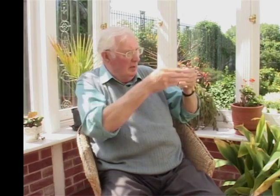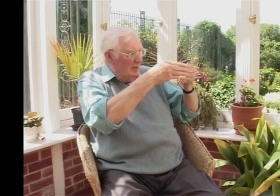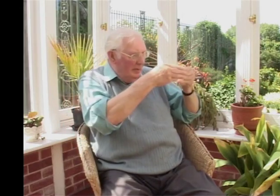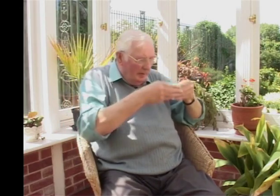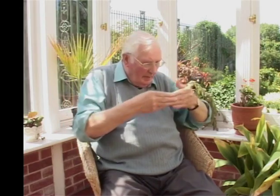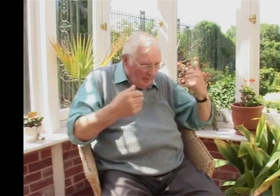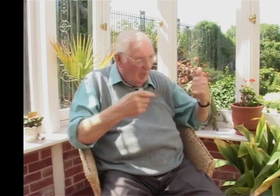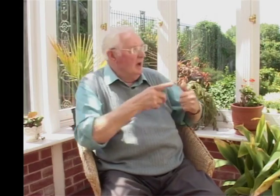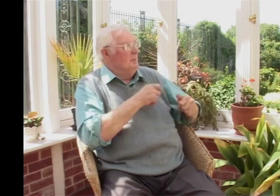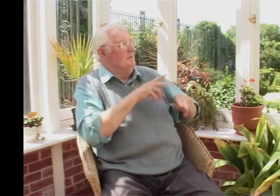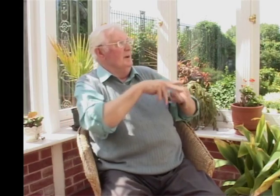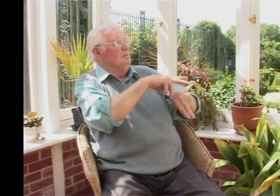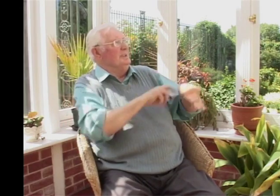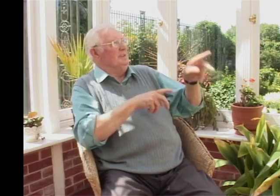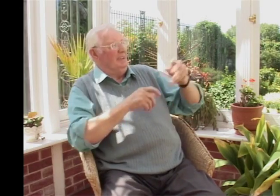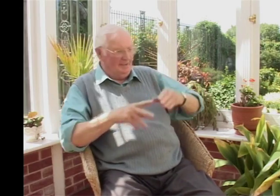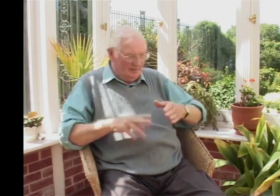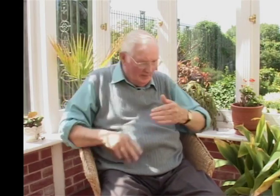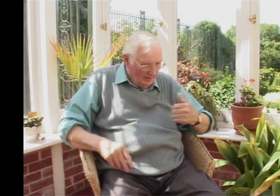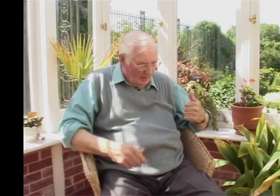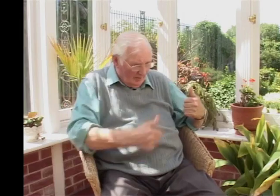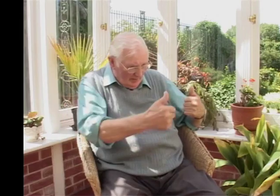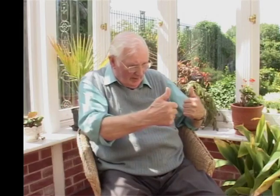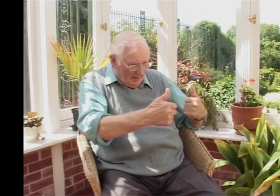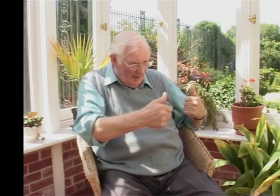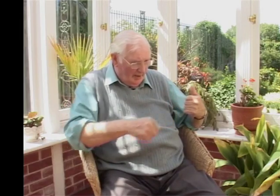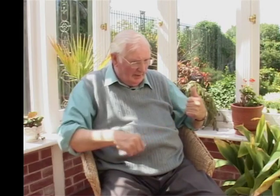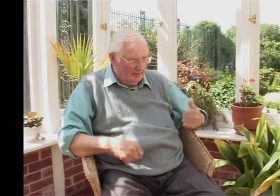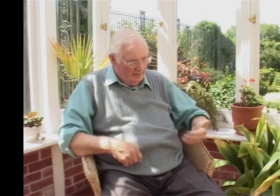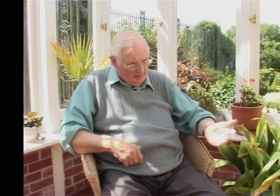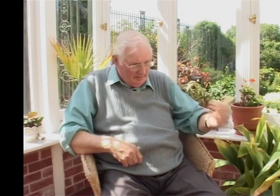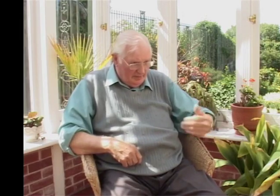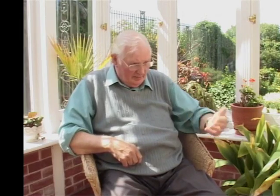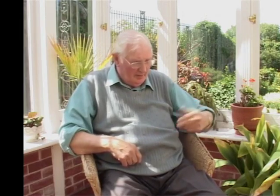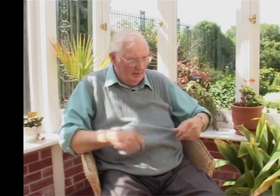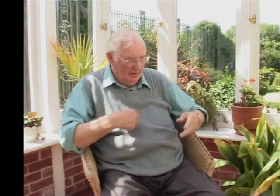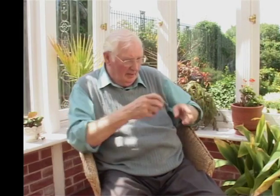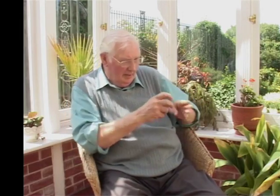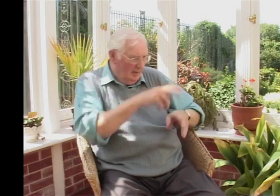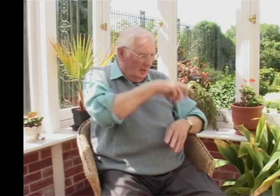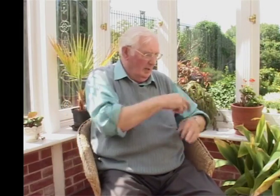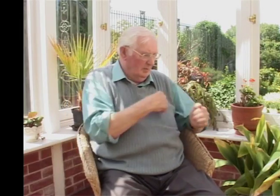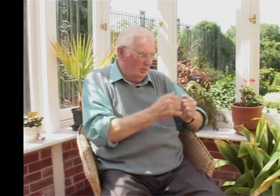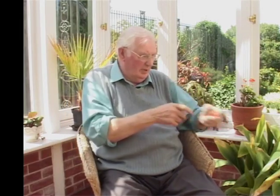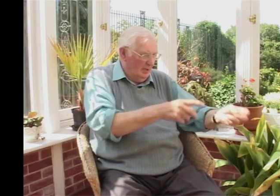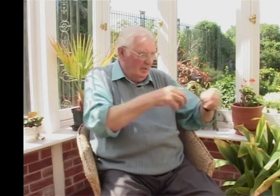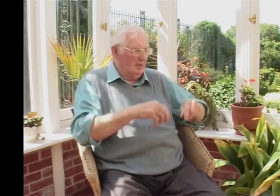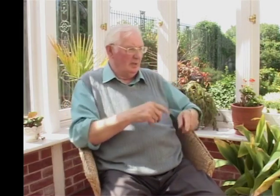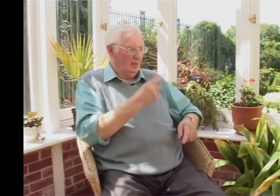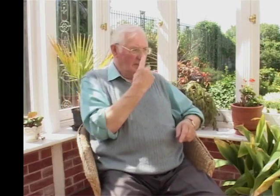And I remember my father, the policeman, he come in, he said, come on, it's all over now. He goes, come out. So me, my brother, my mum and everyone else got